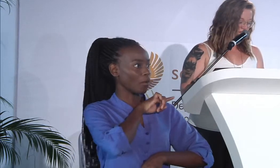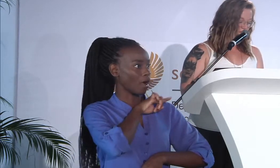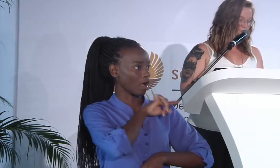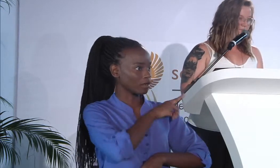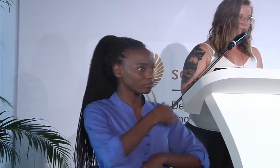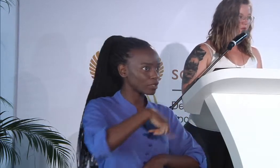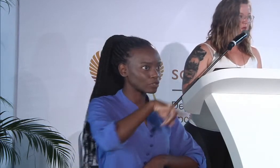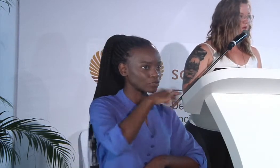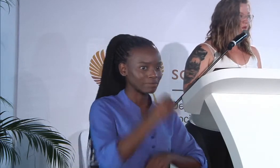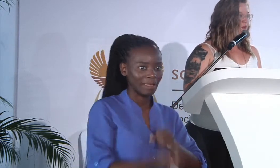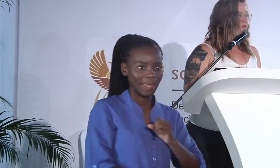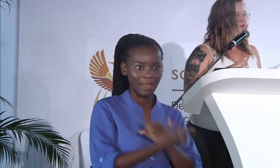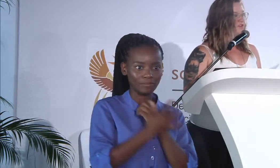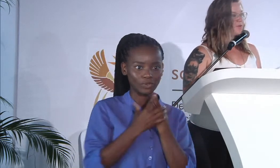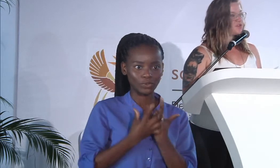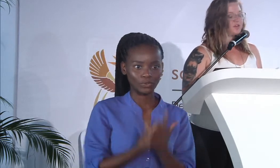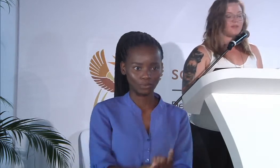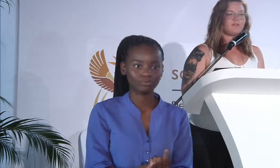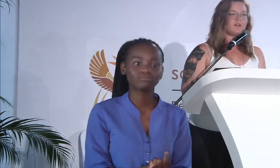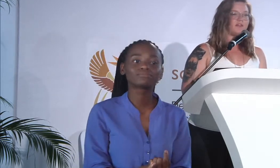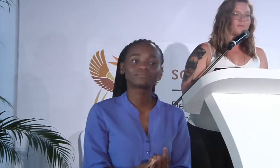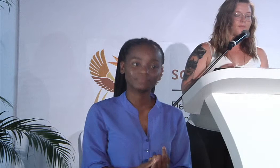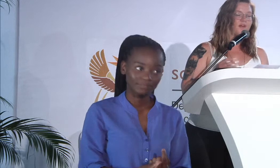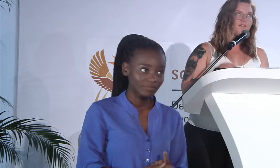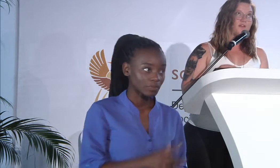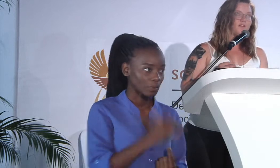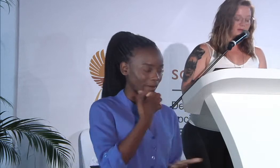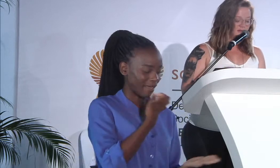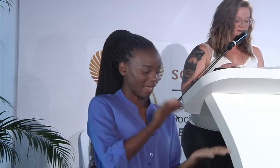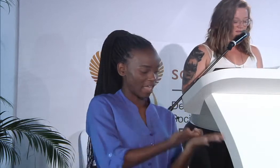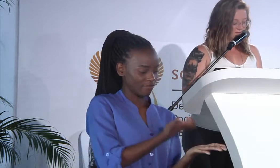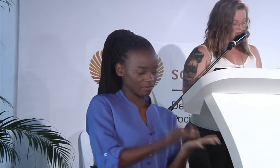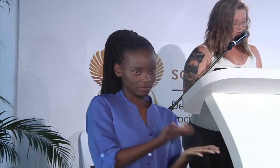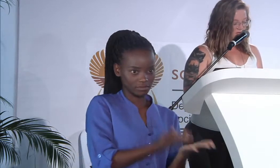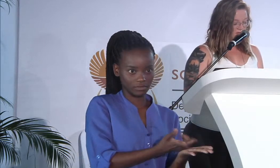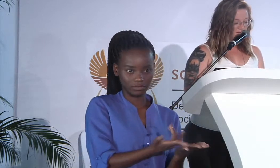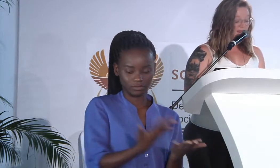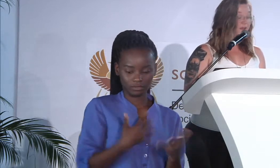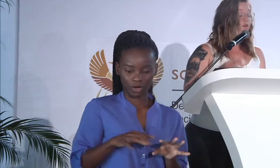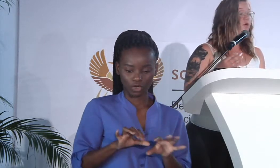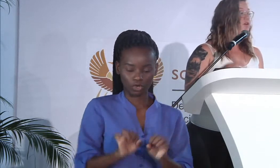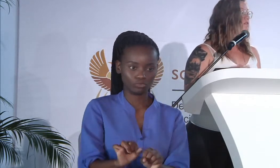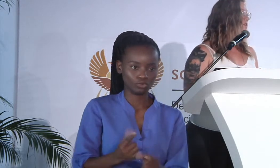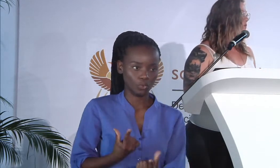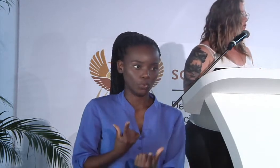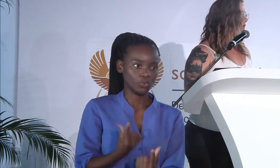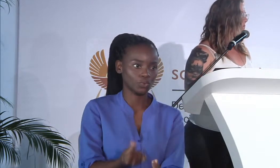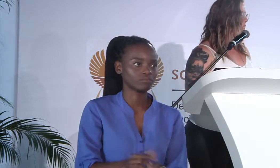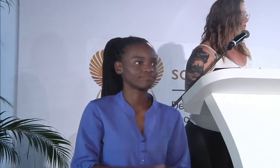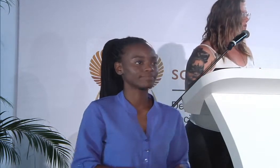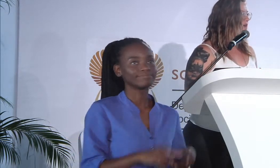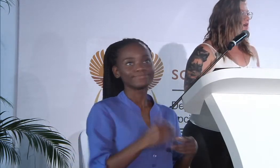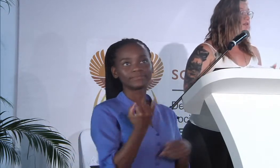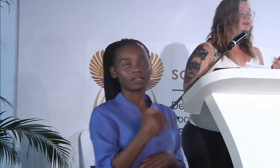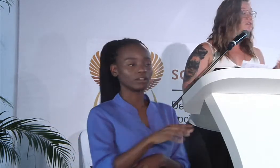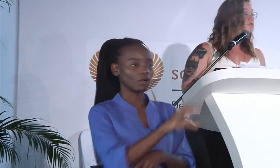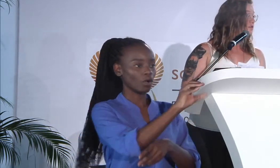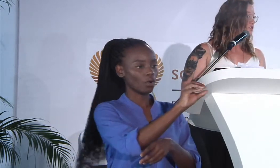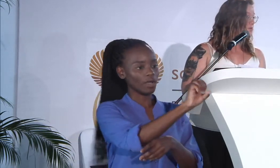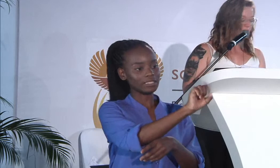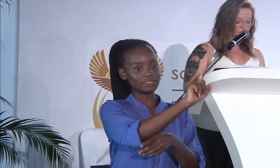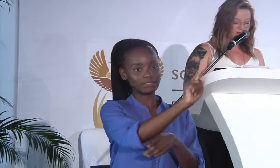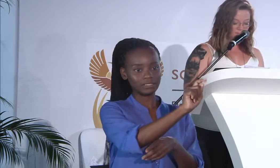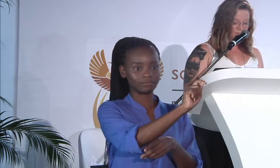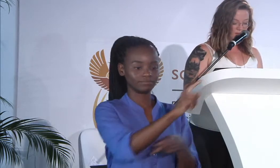together. The adoption of evidence-based interventions like the OST program, the needle